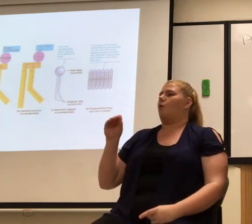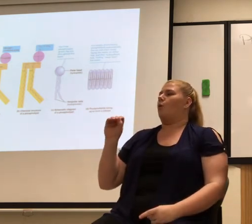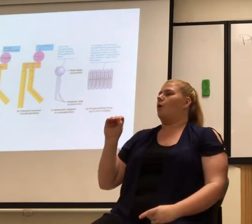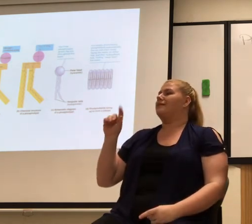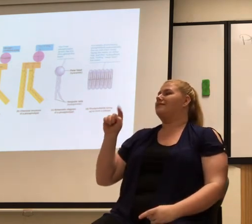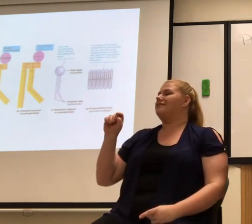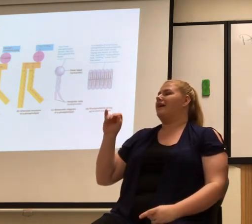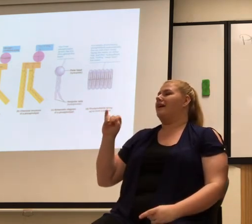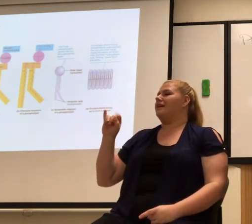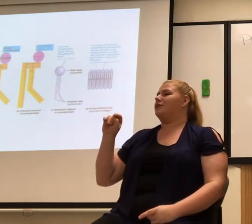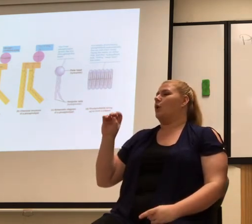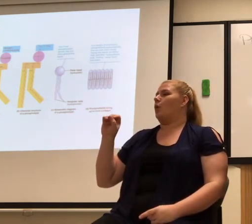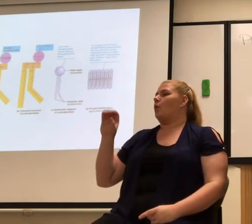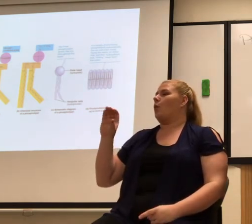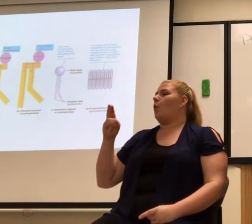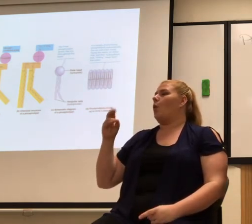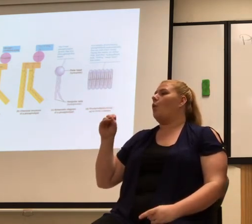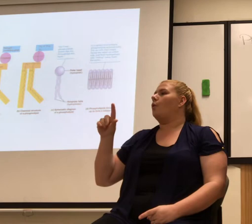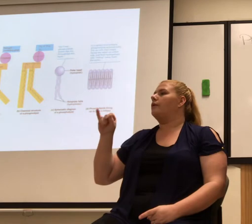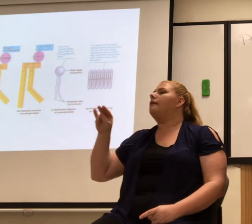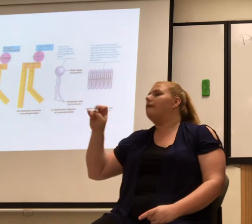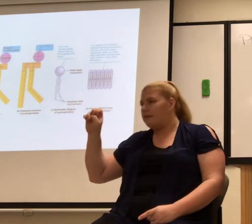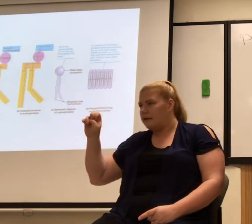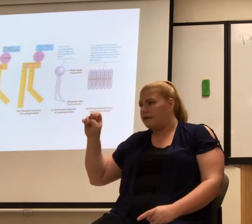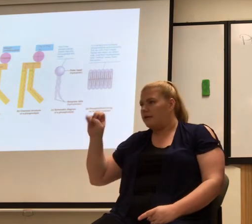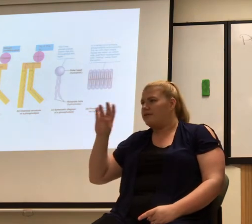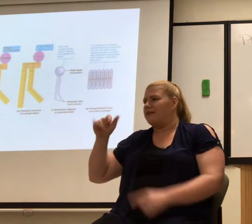An example of a phospholipid.